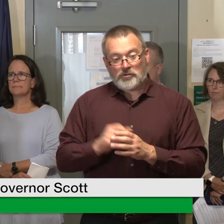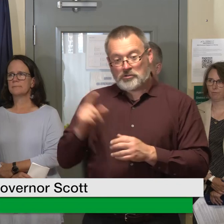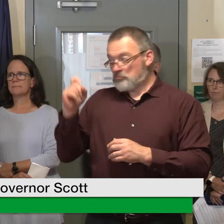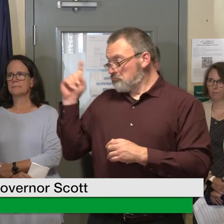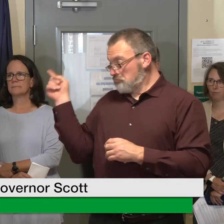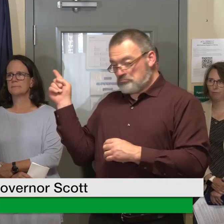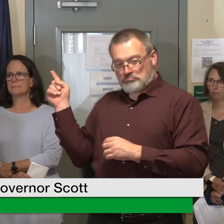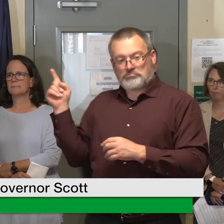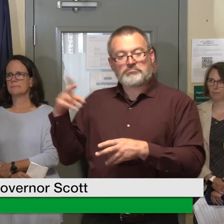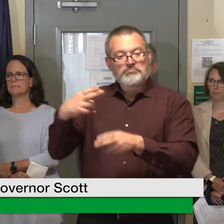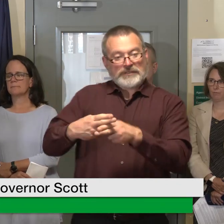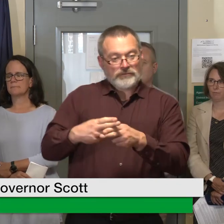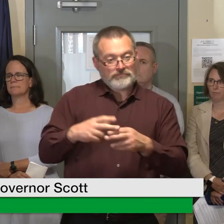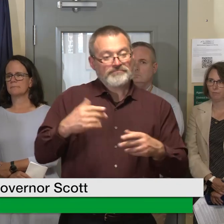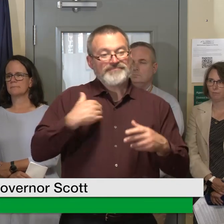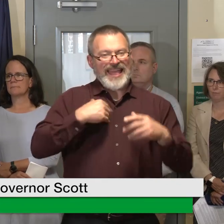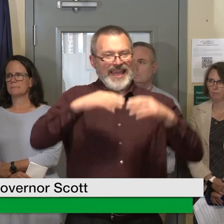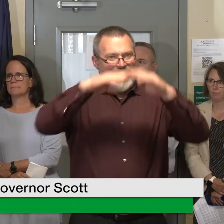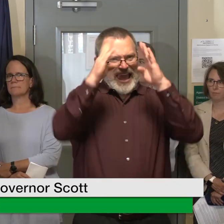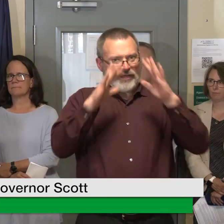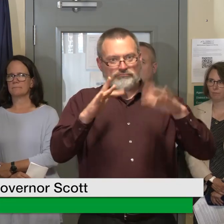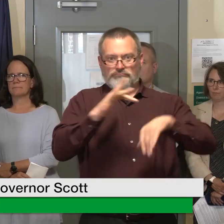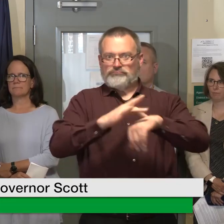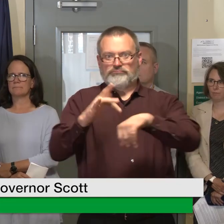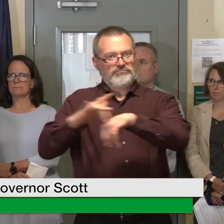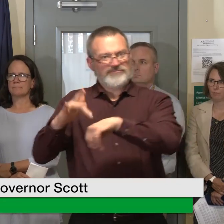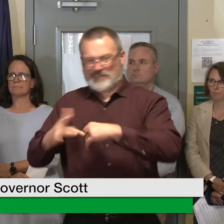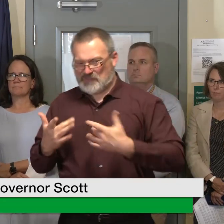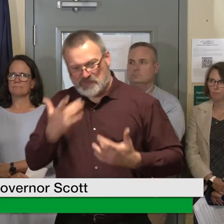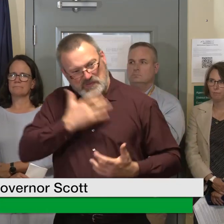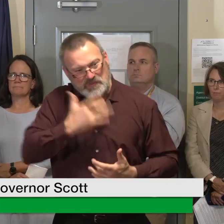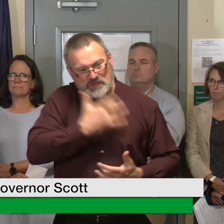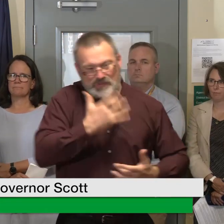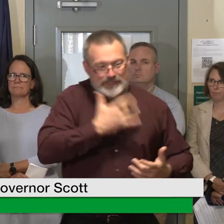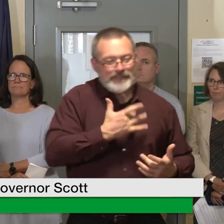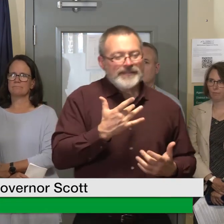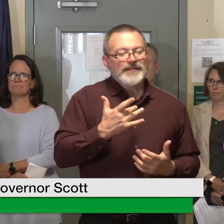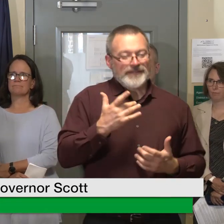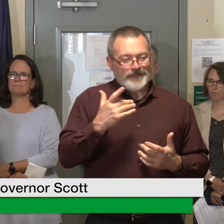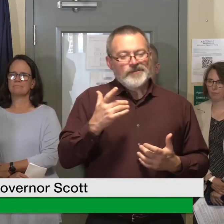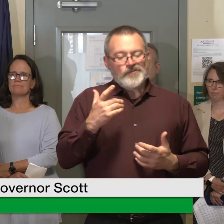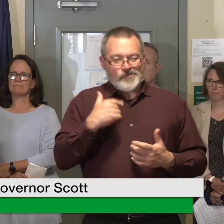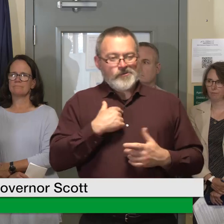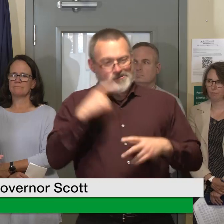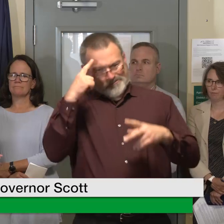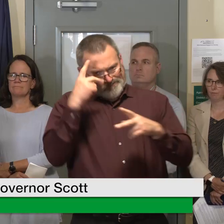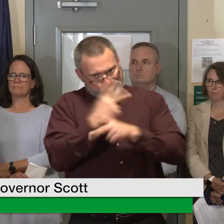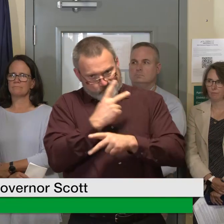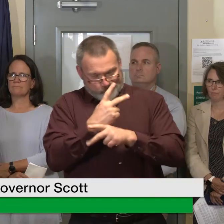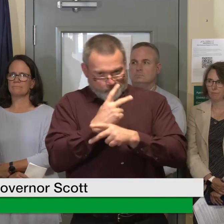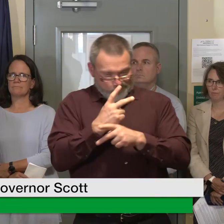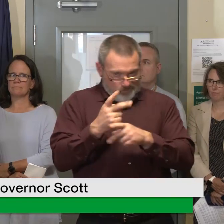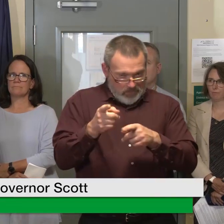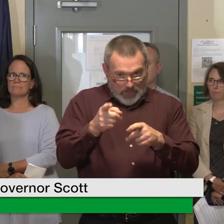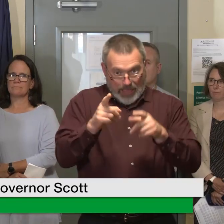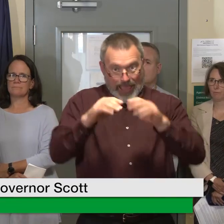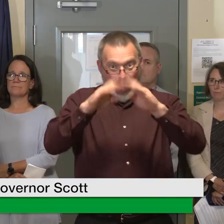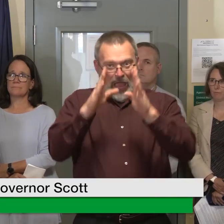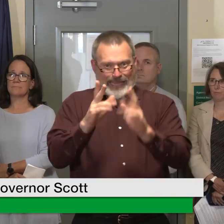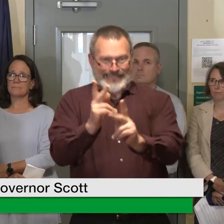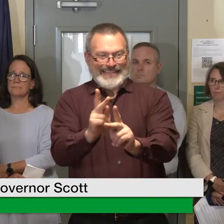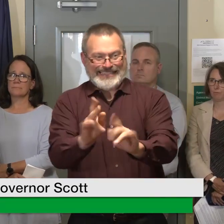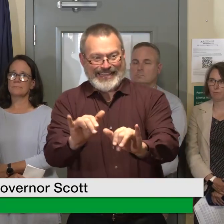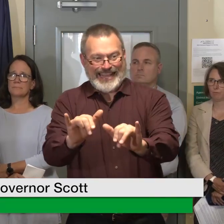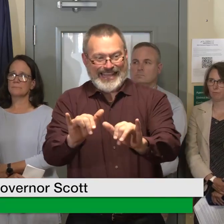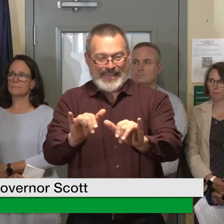We have a housing shortage, and we have to look at every opportunity to keep more housing online, but we don't want it to just wash away and have people keep